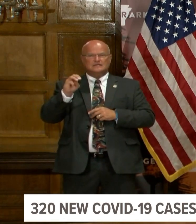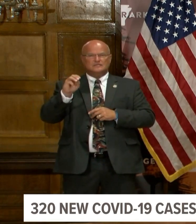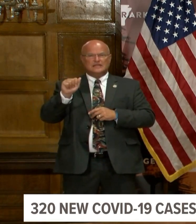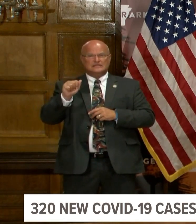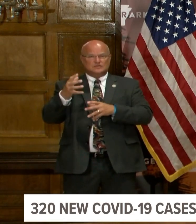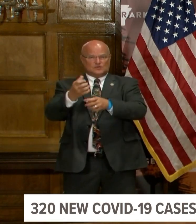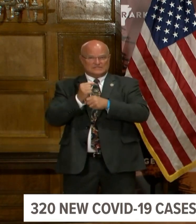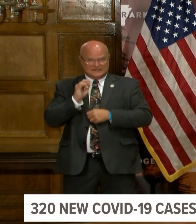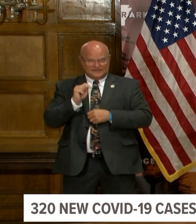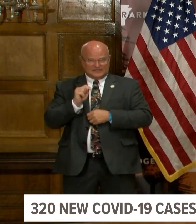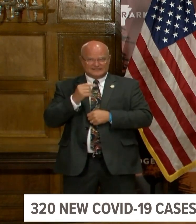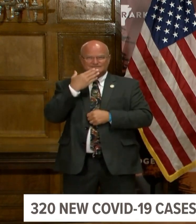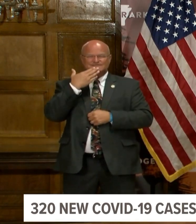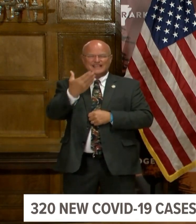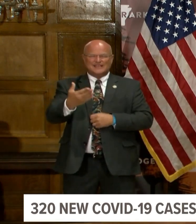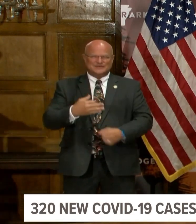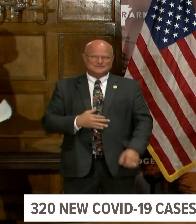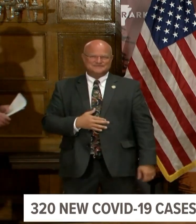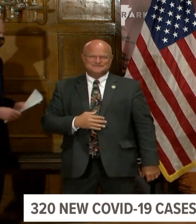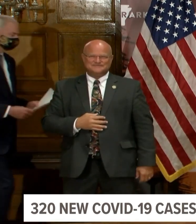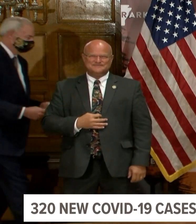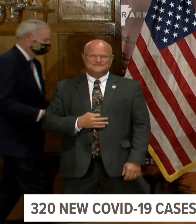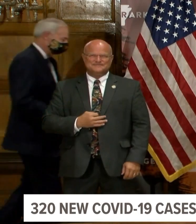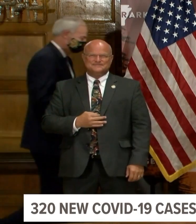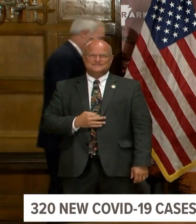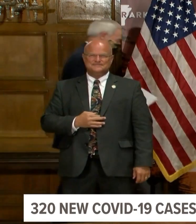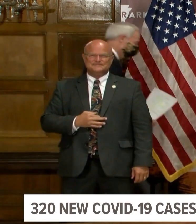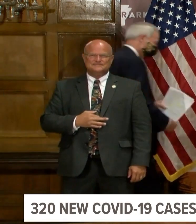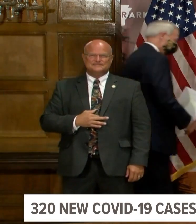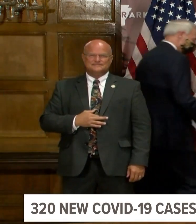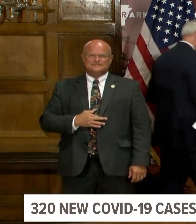it. Thank you.